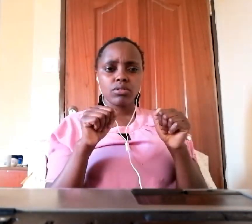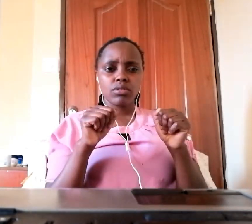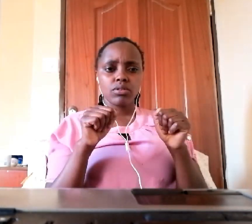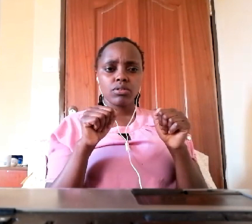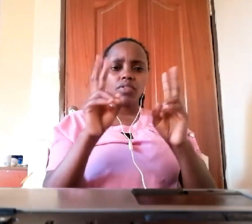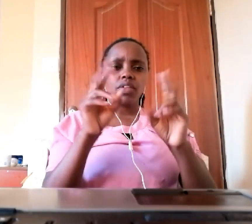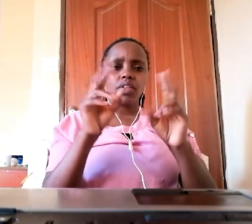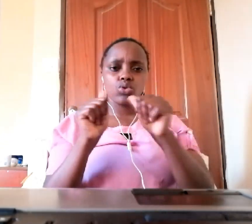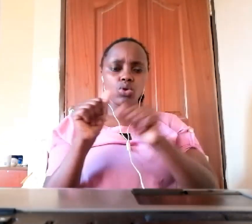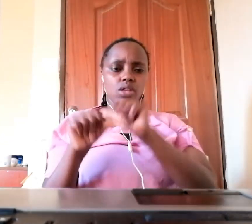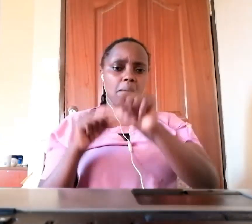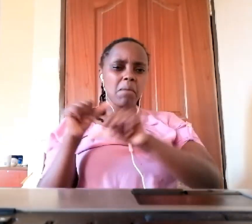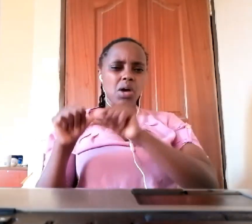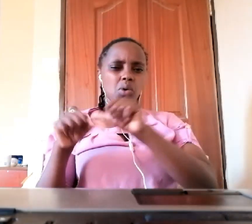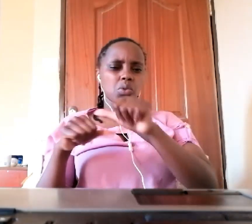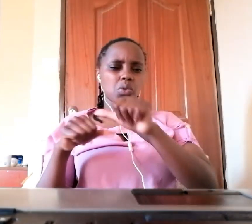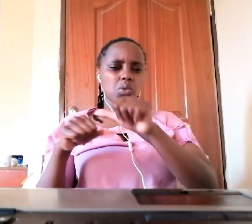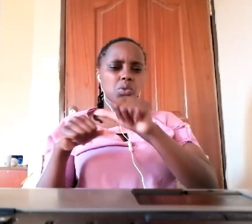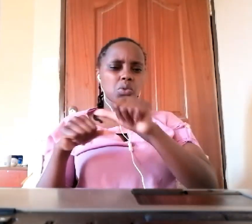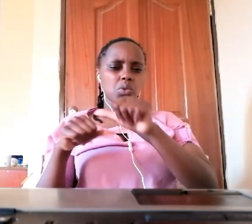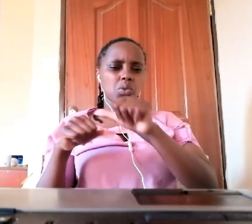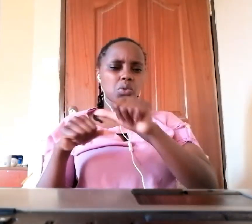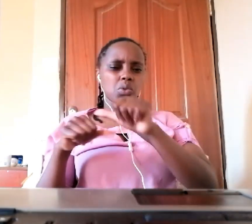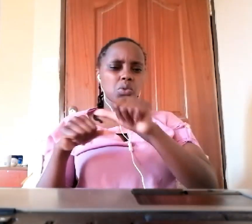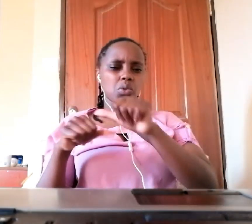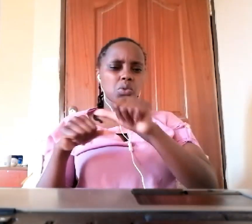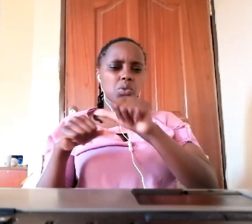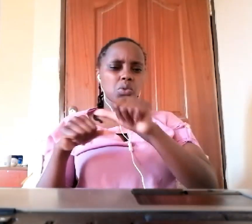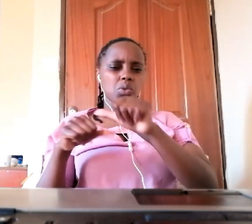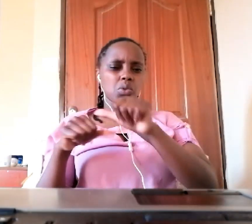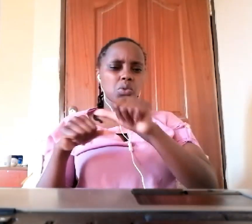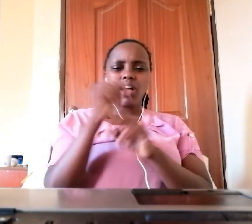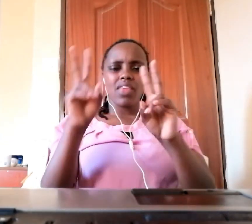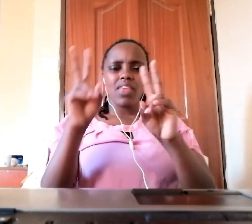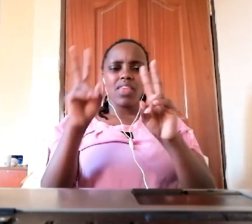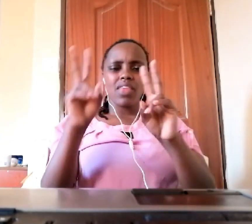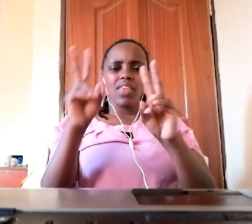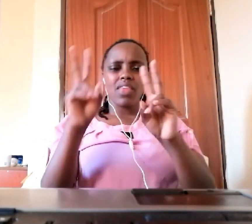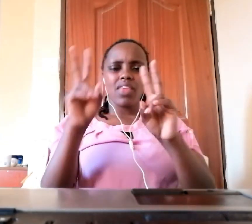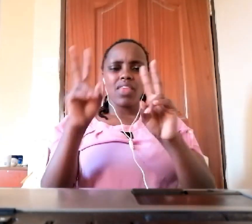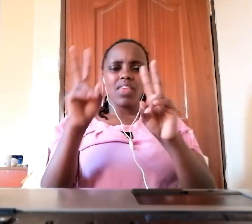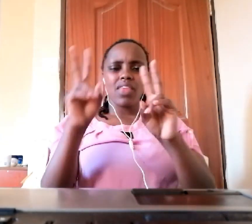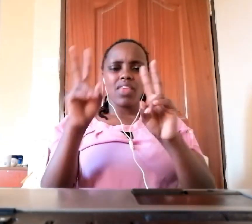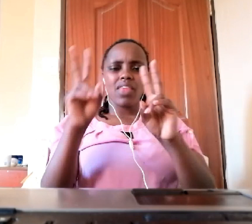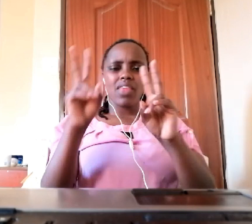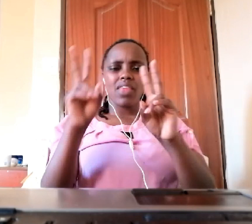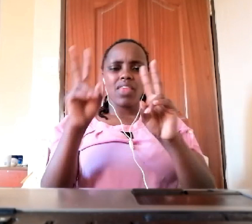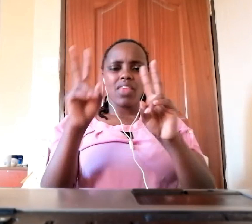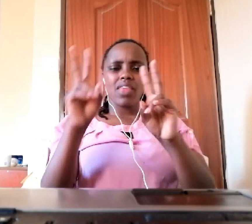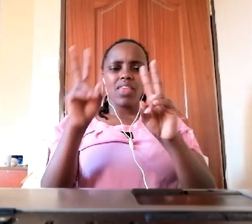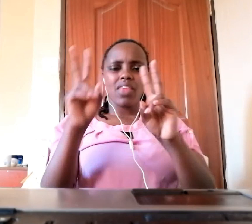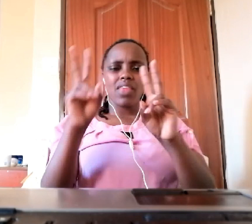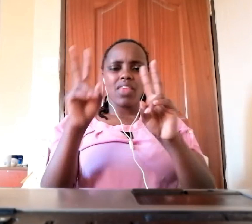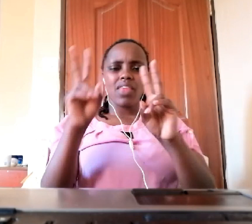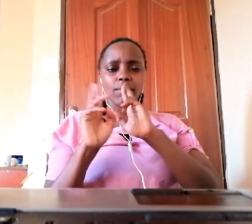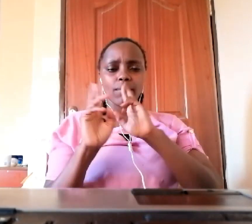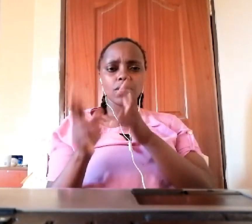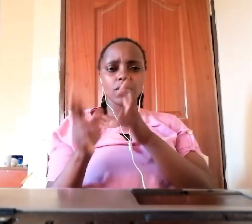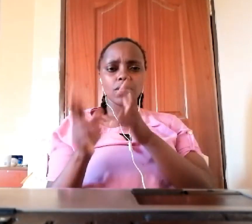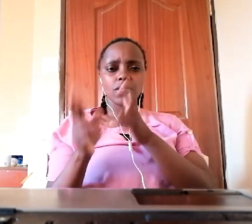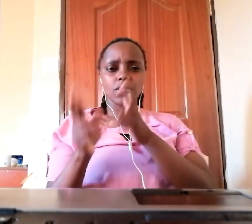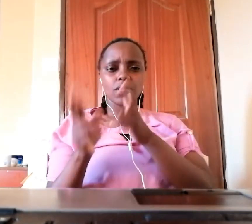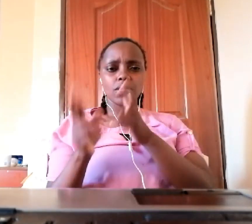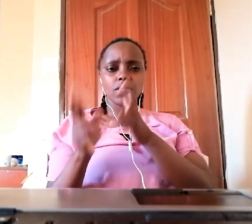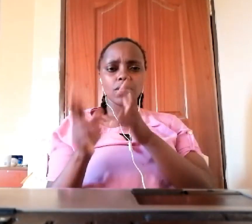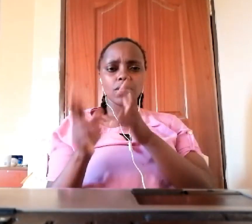of receiving two reports and those issues. So instead of submitting another complementary report, whenever